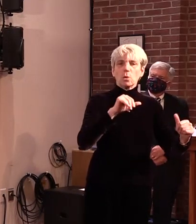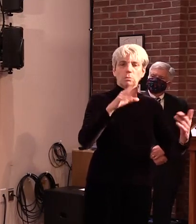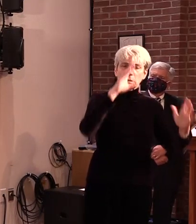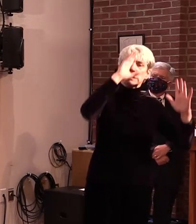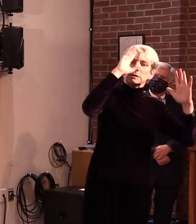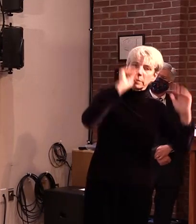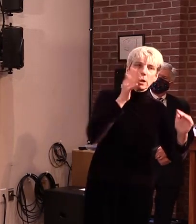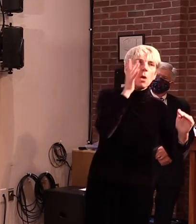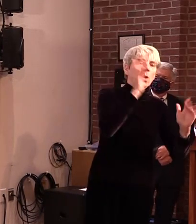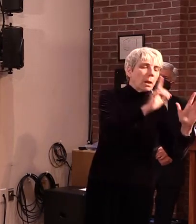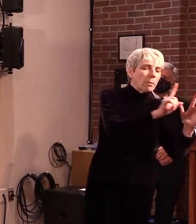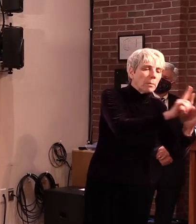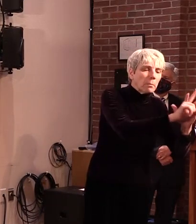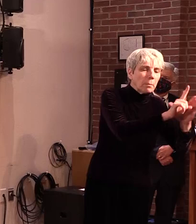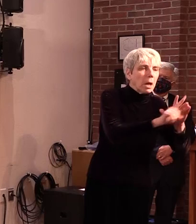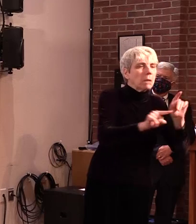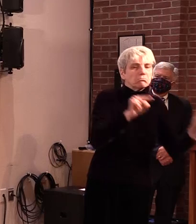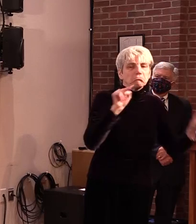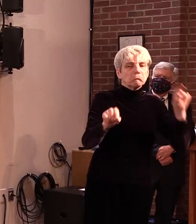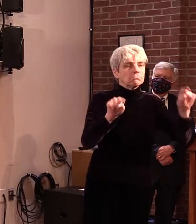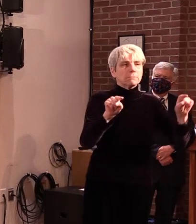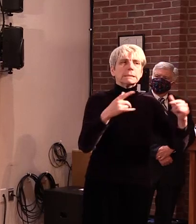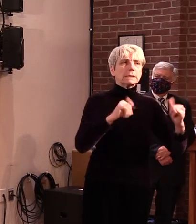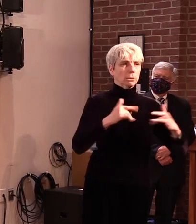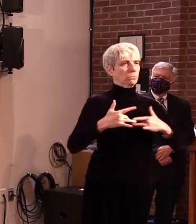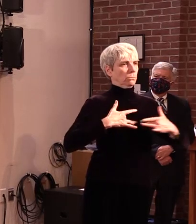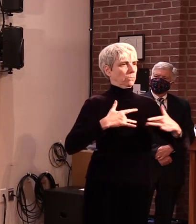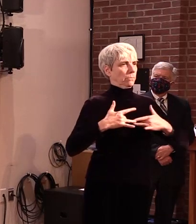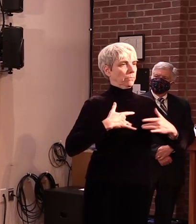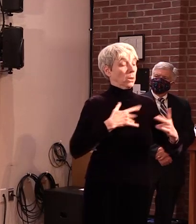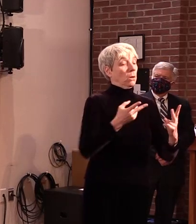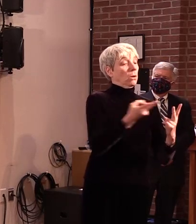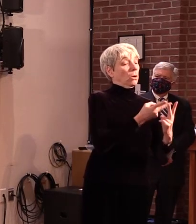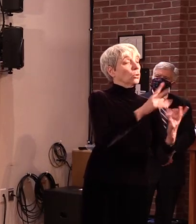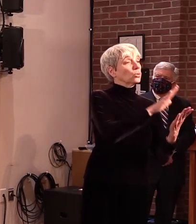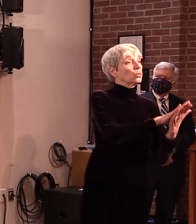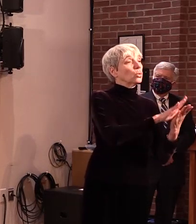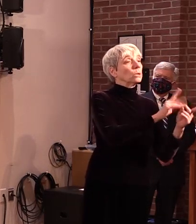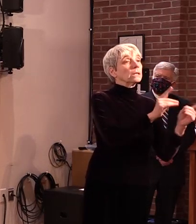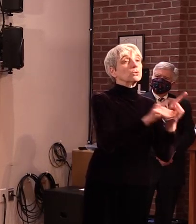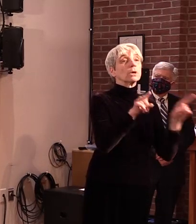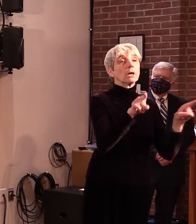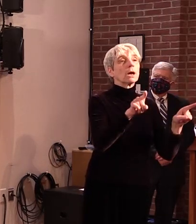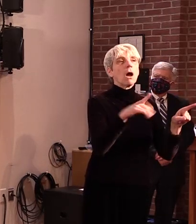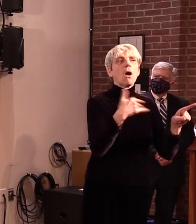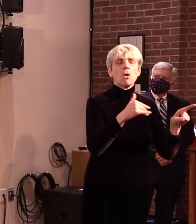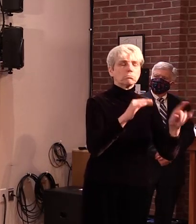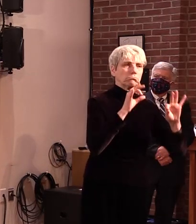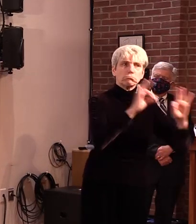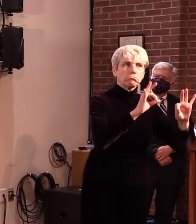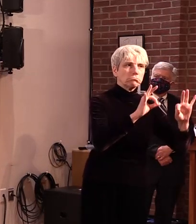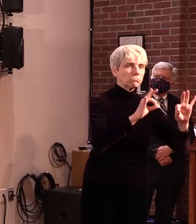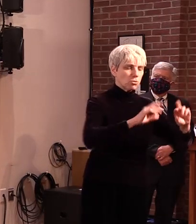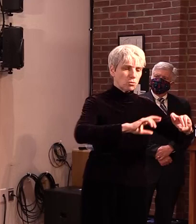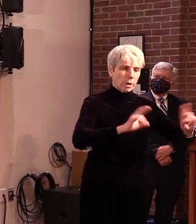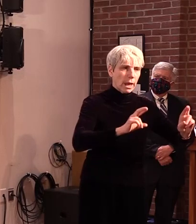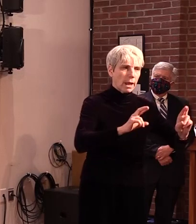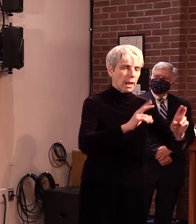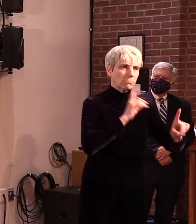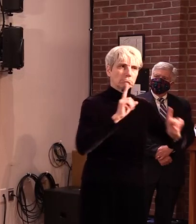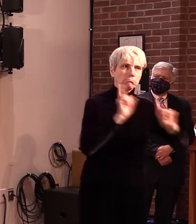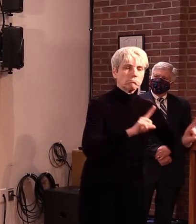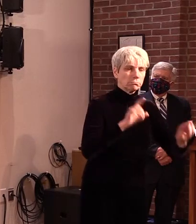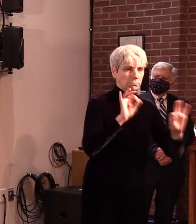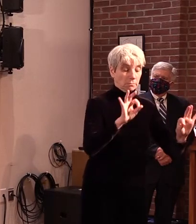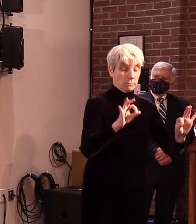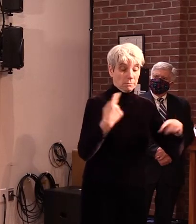concerning. Both school districts are taking necessary precautions, however. The preparations and plans these school systems made